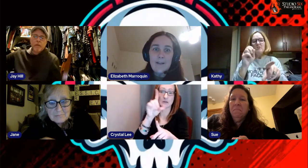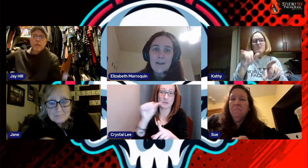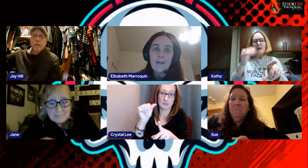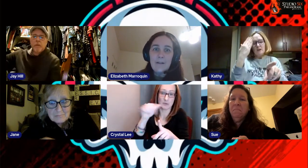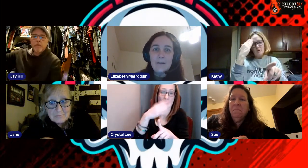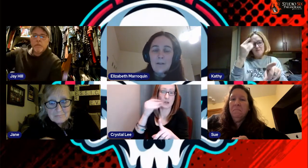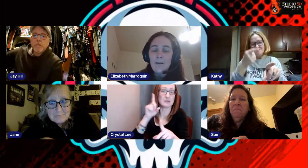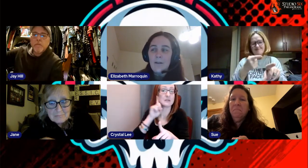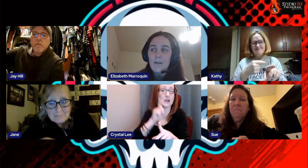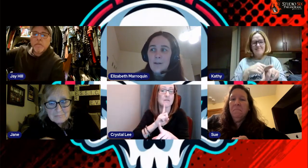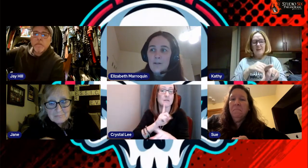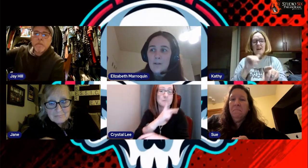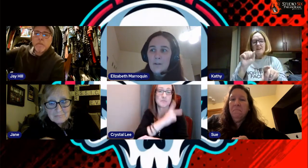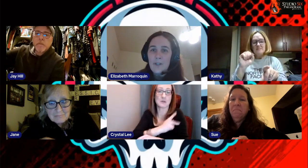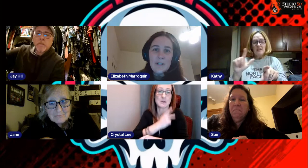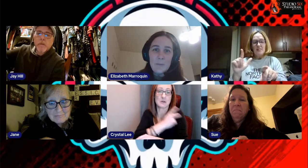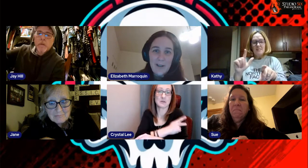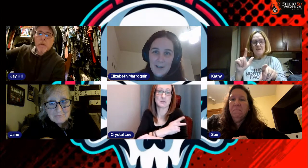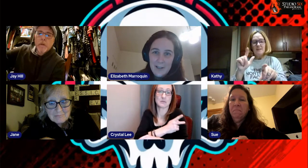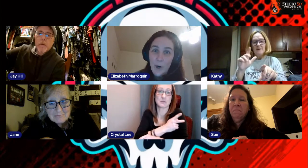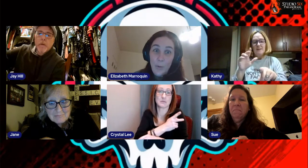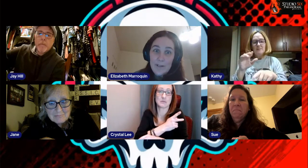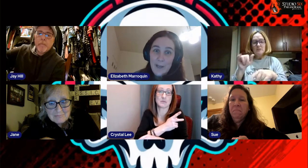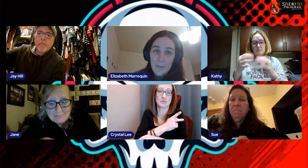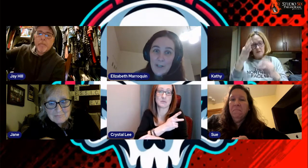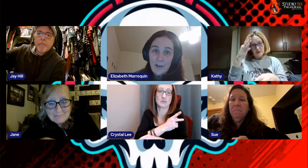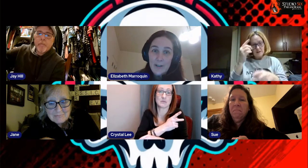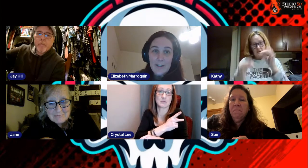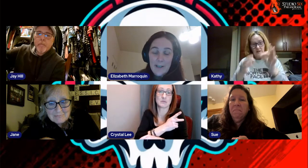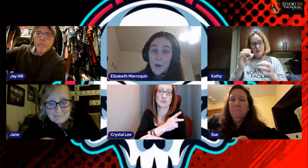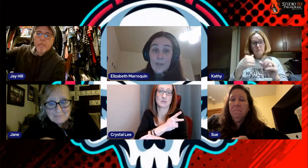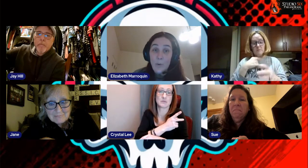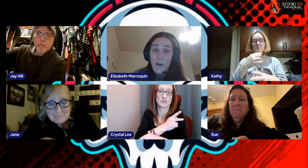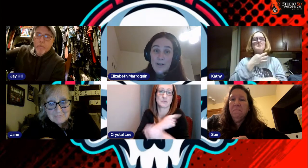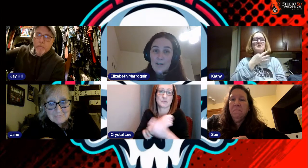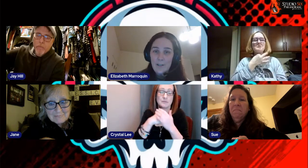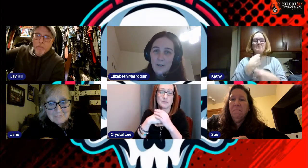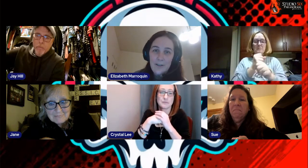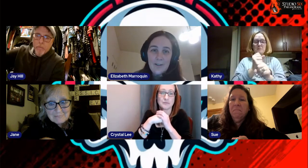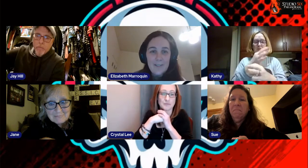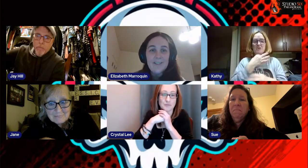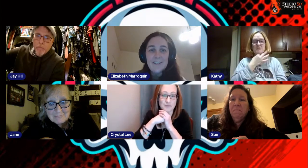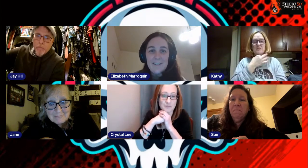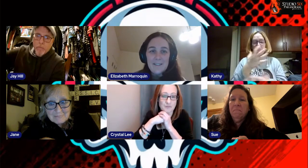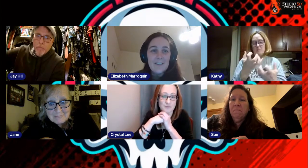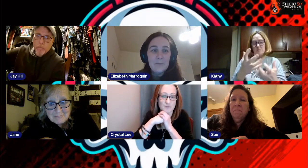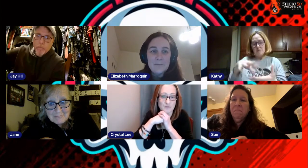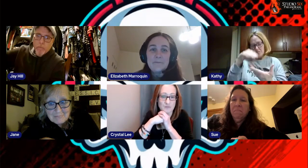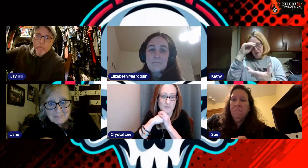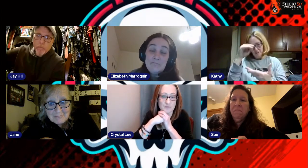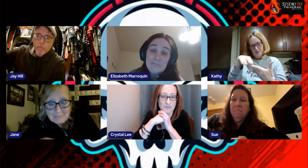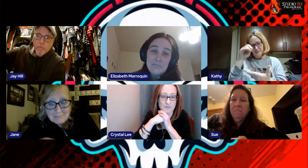learn ASL just because it always made me curious. I always wanted to learn.